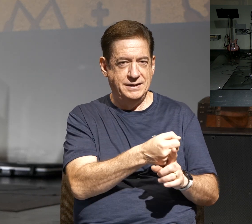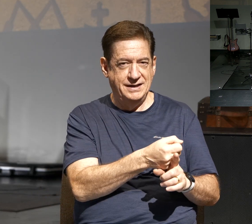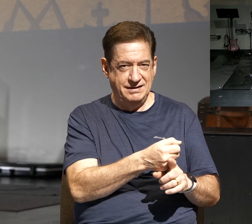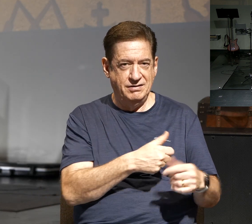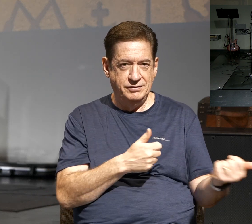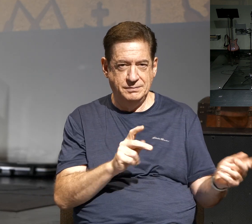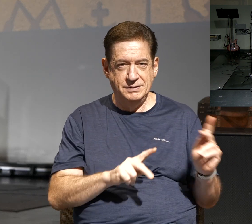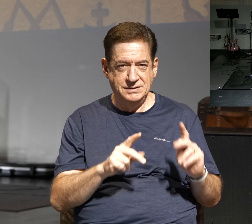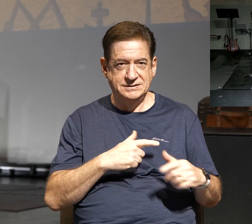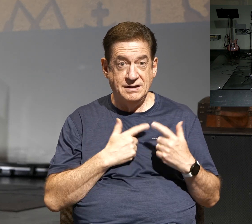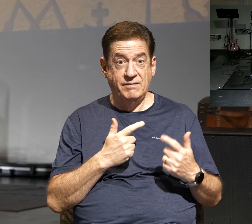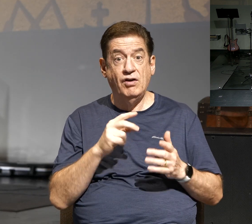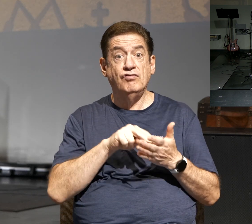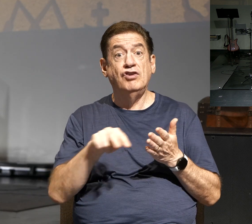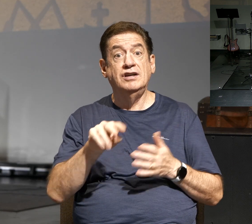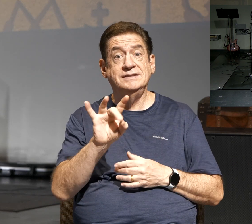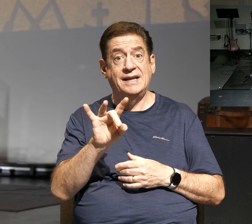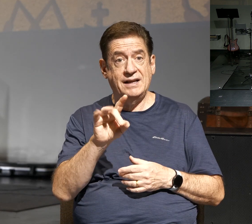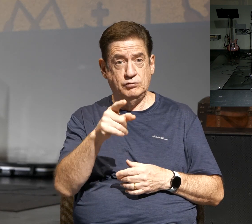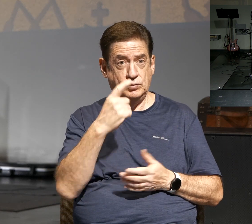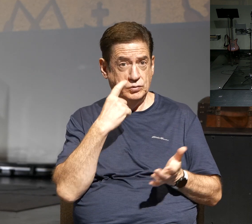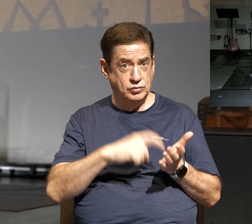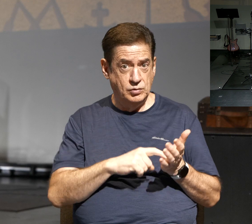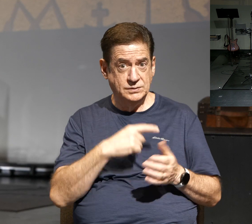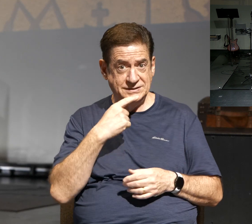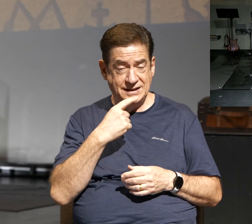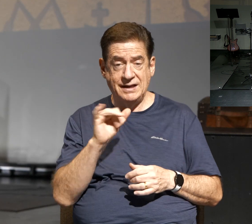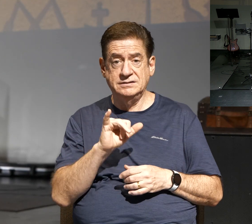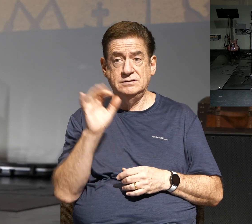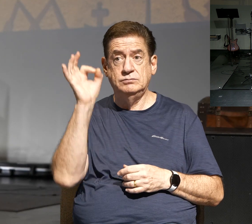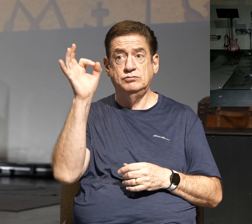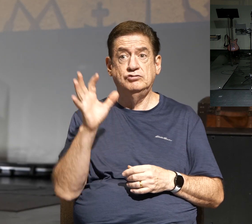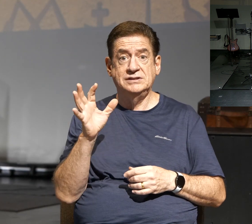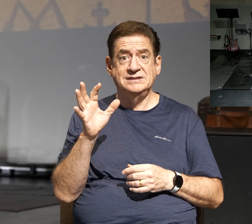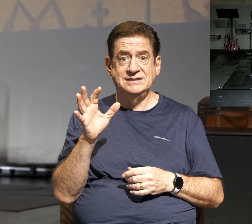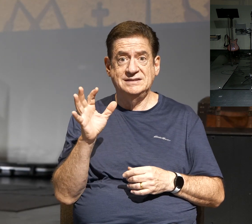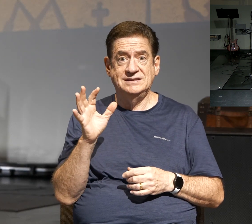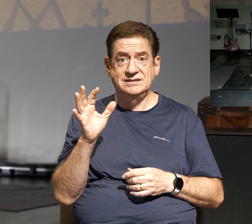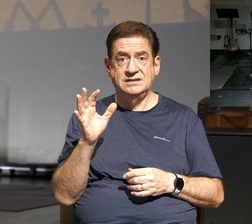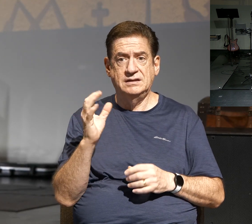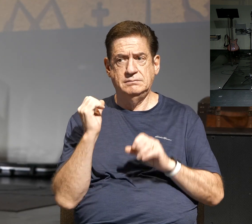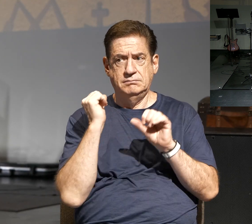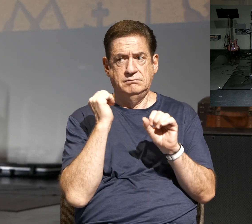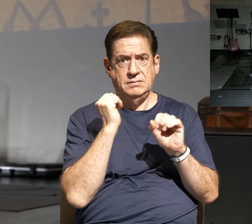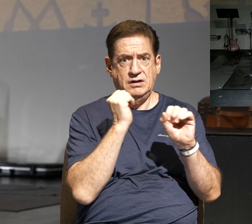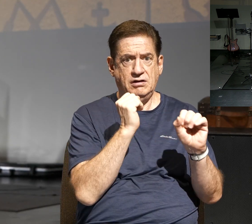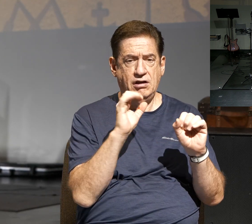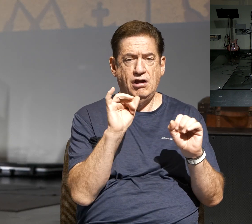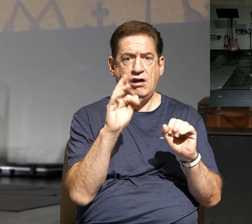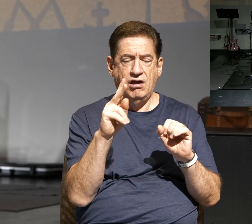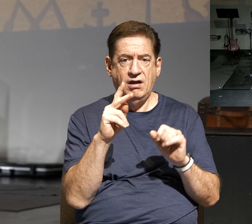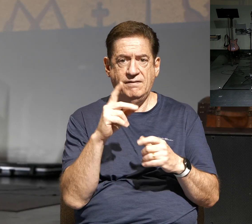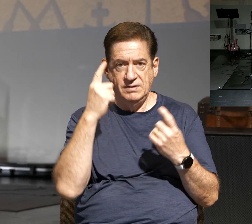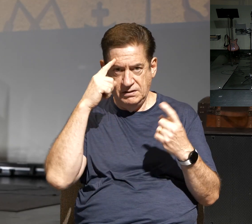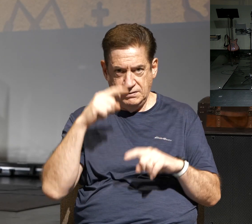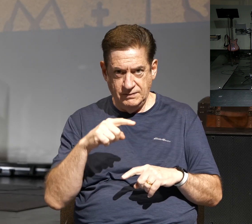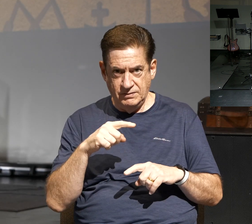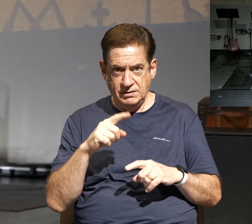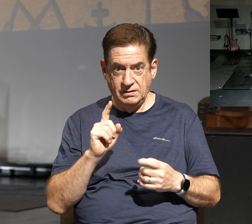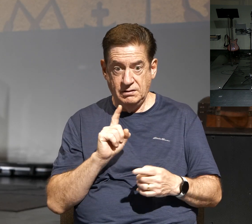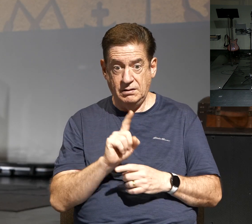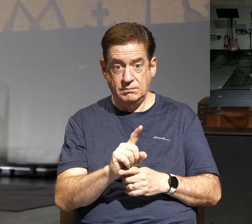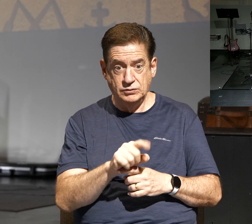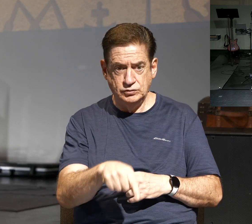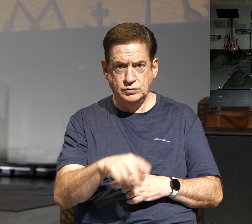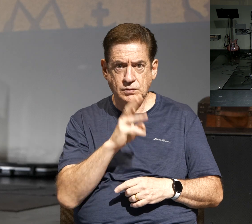Verse 8, you'll notice what he says. As the priest bear the Ark of the Covenant, they're going to come to the